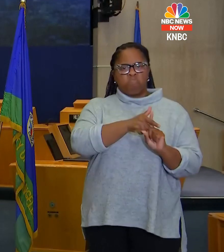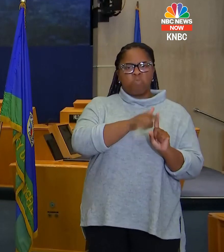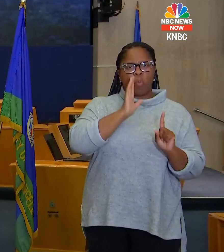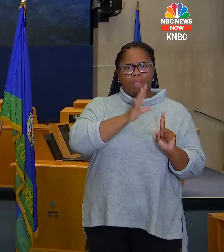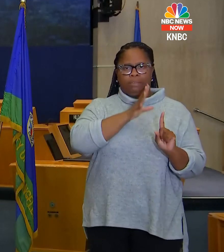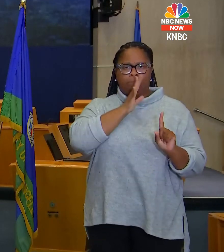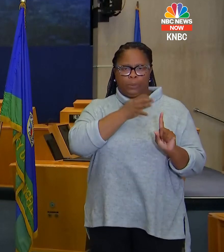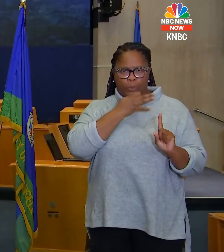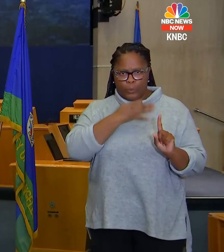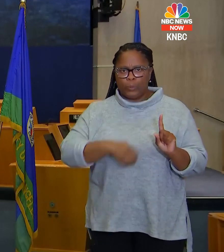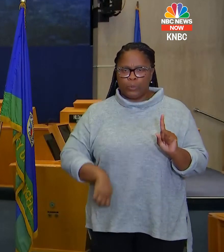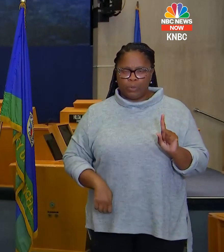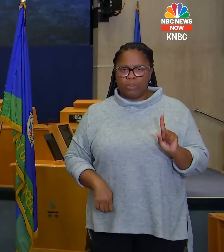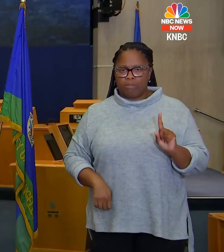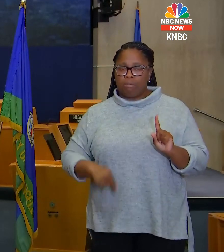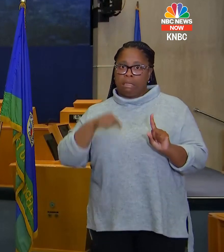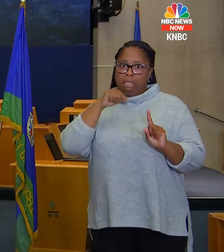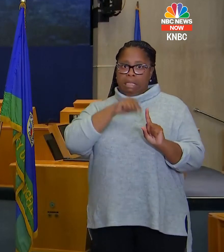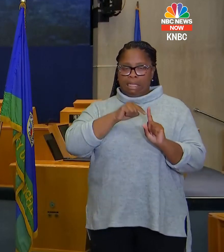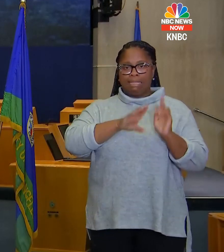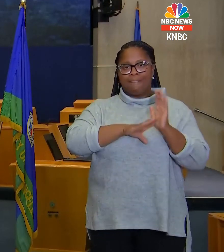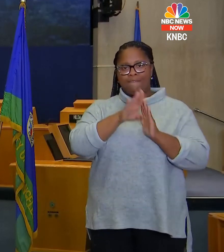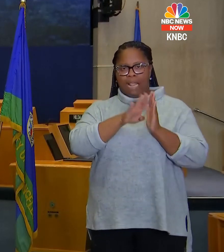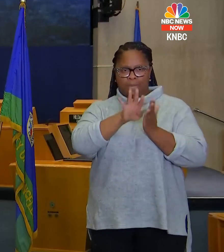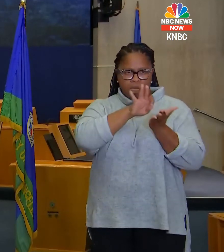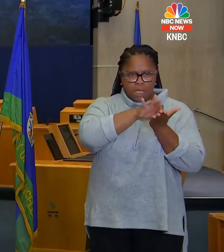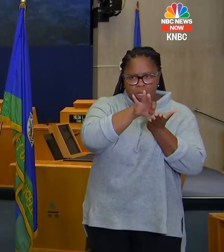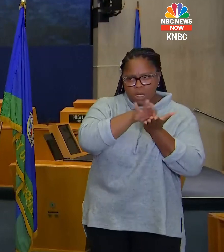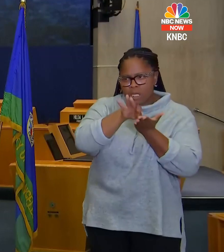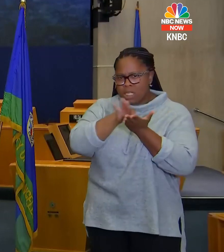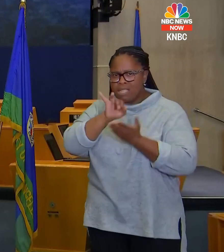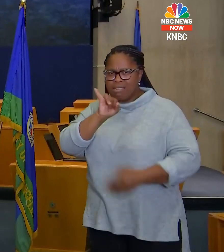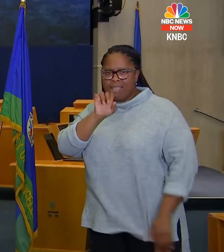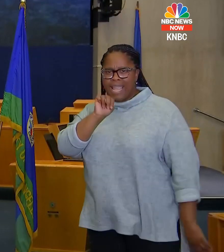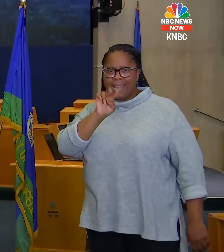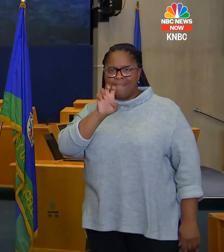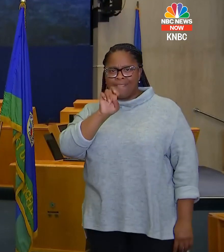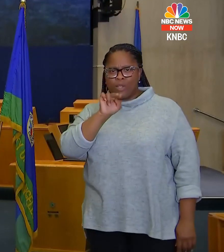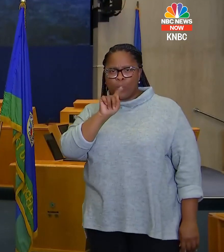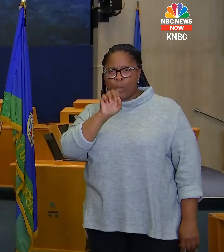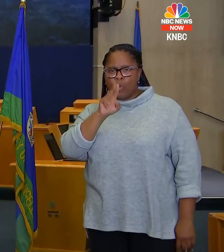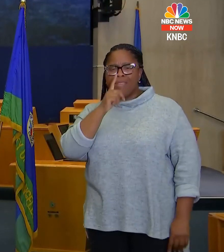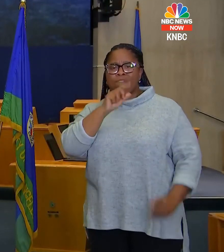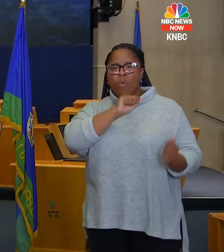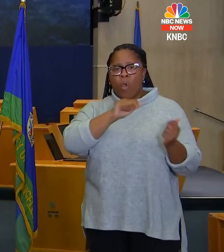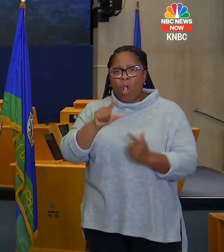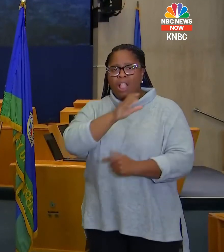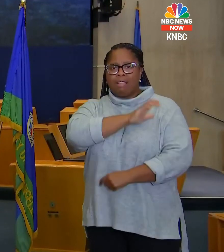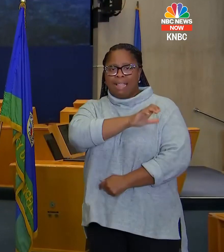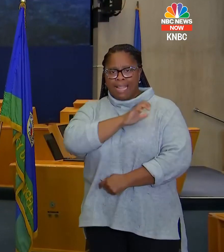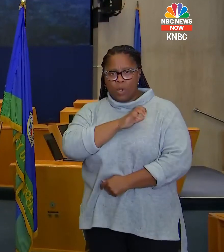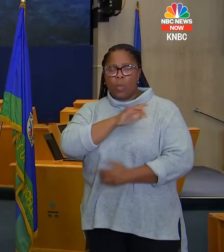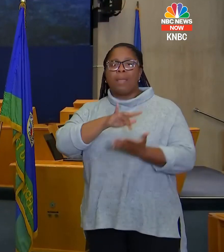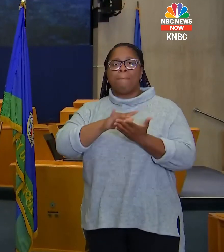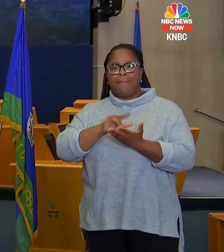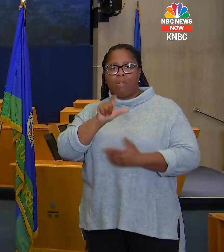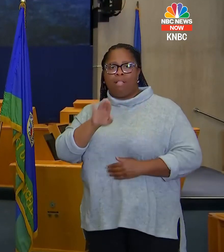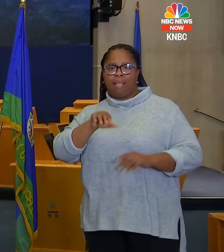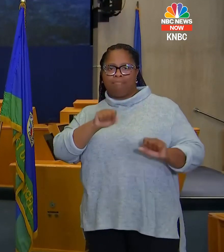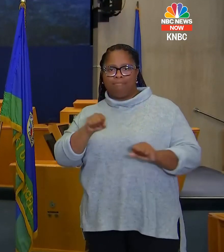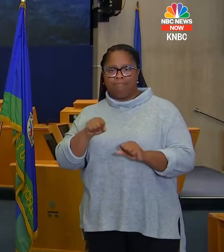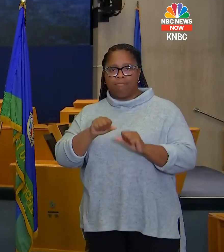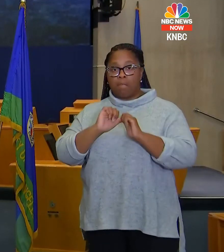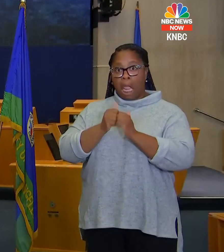that. He is developing the inventory for all of the clinical and medical lab capabilities through our Department of